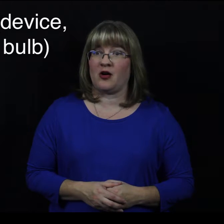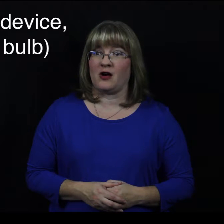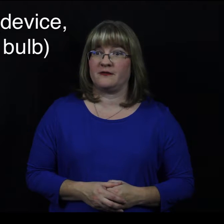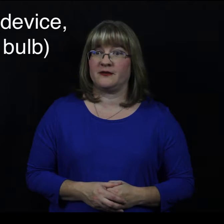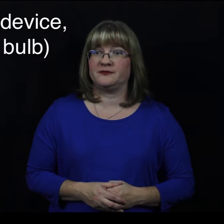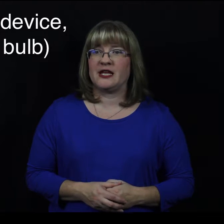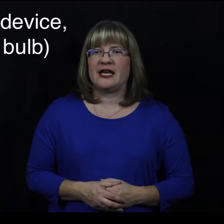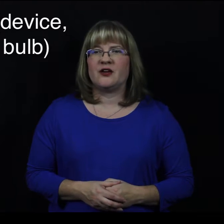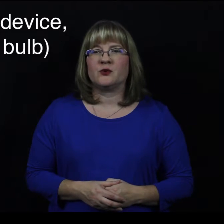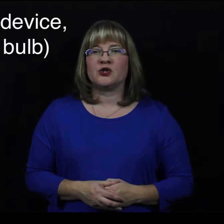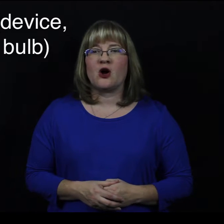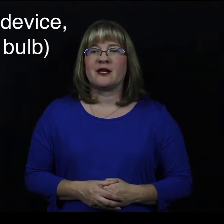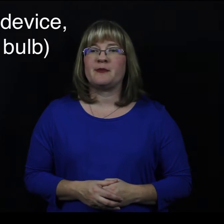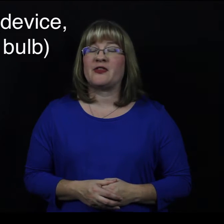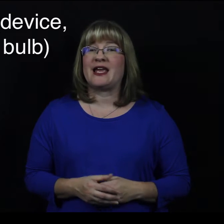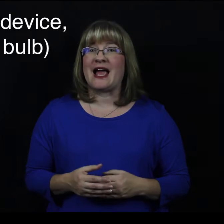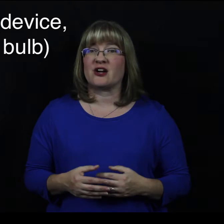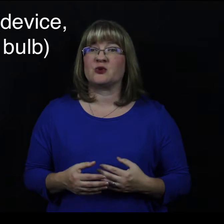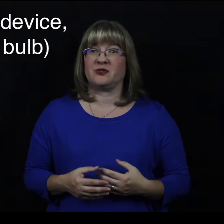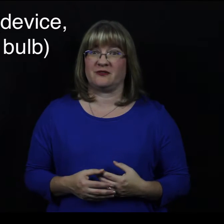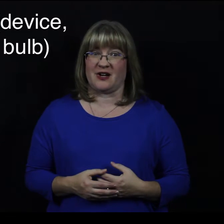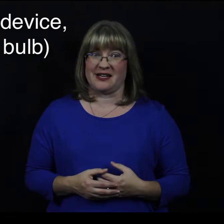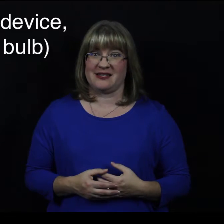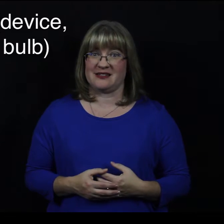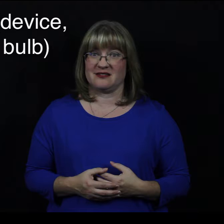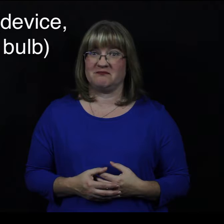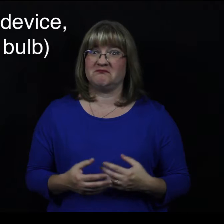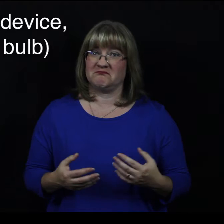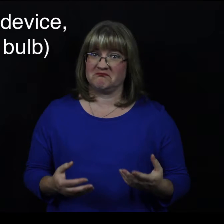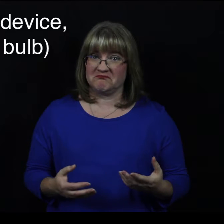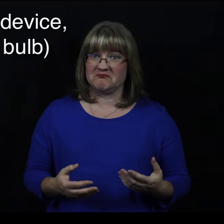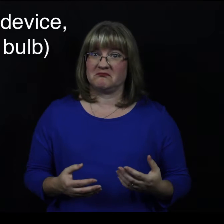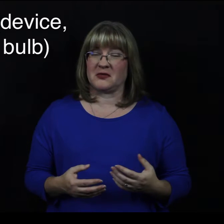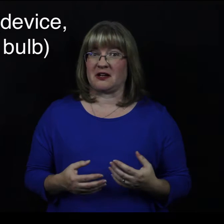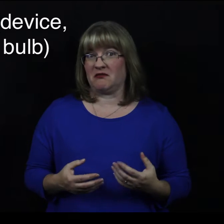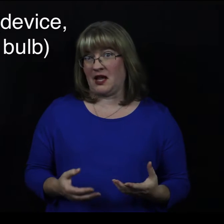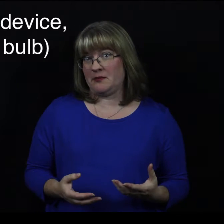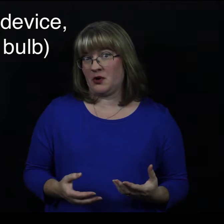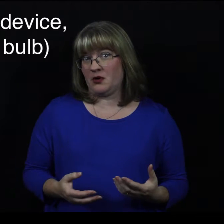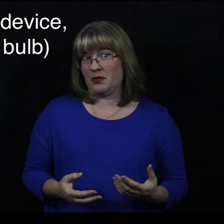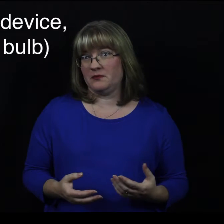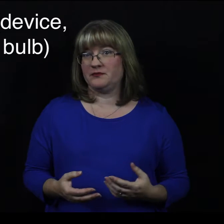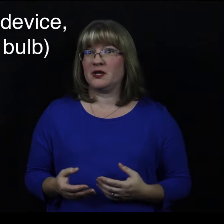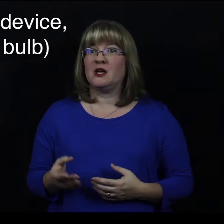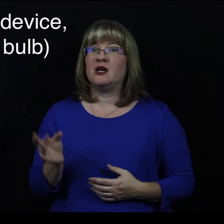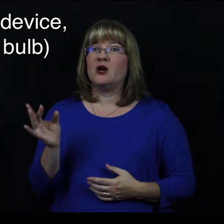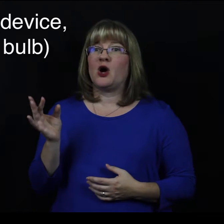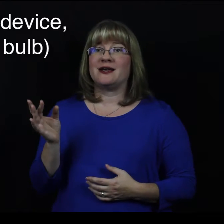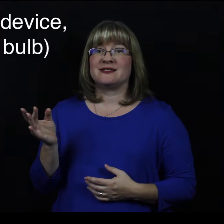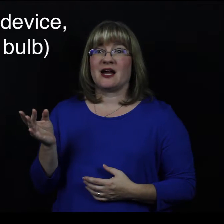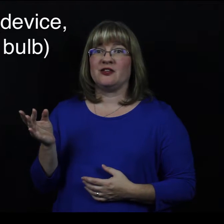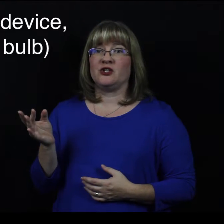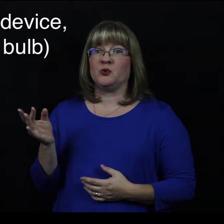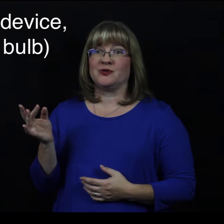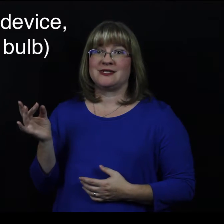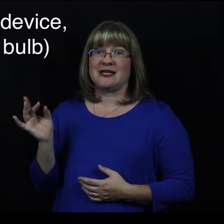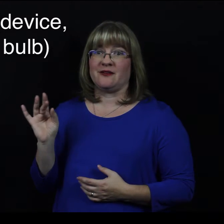off, if we're talking about the actual device, like a light bulb, a sign that you will see